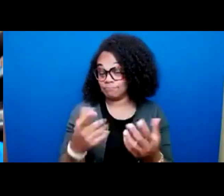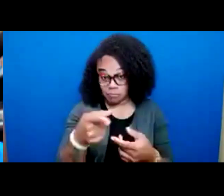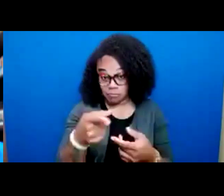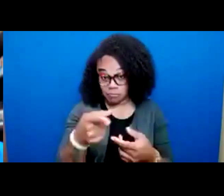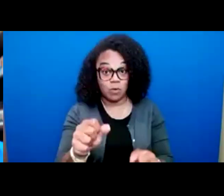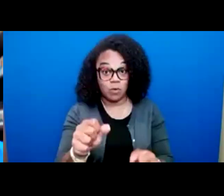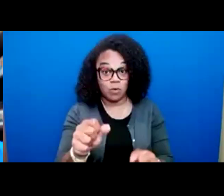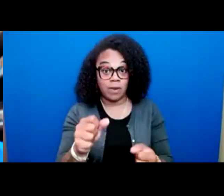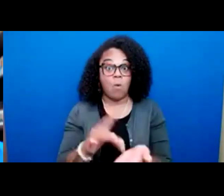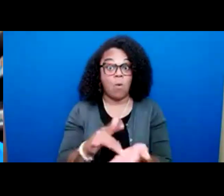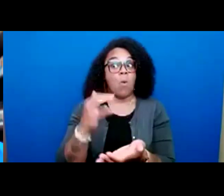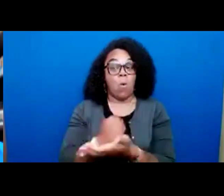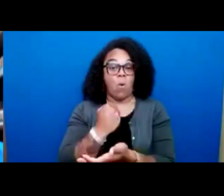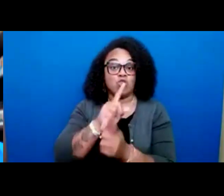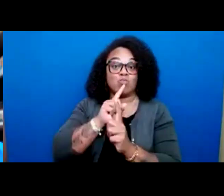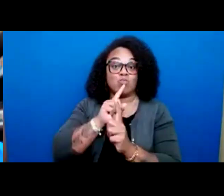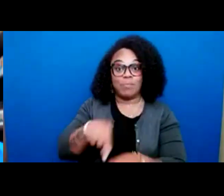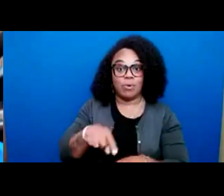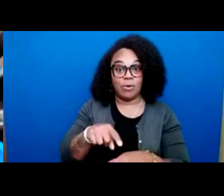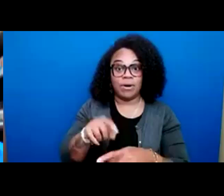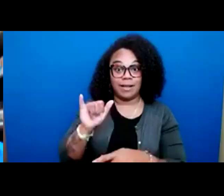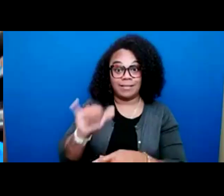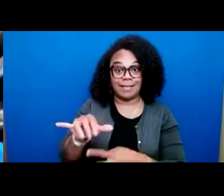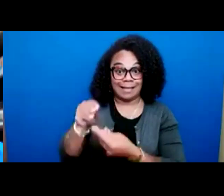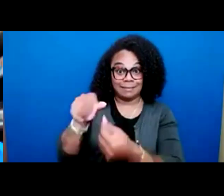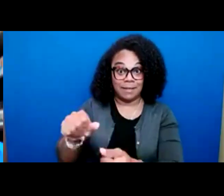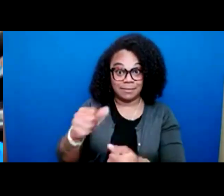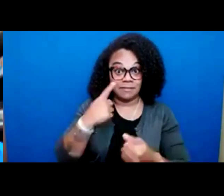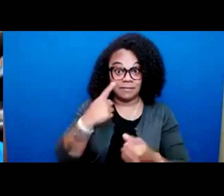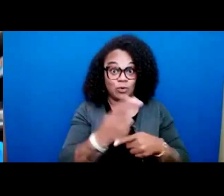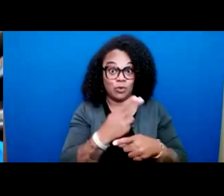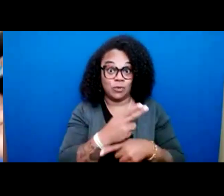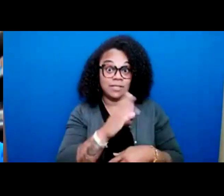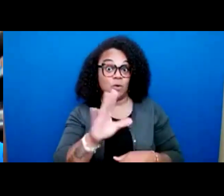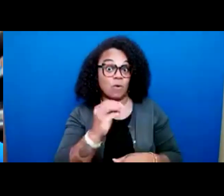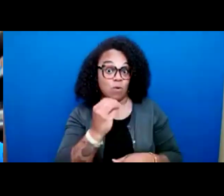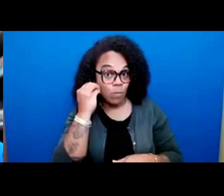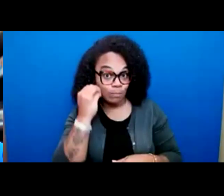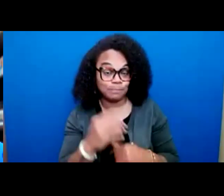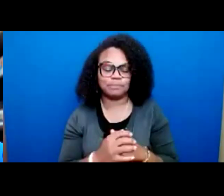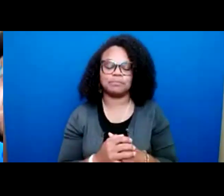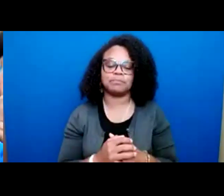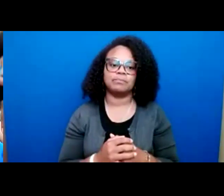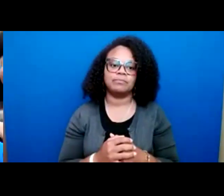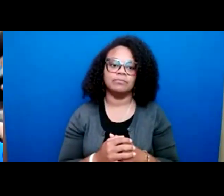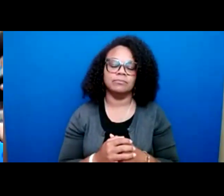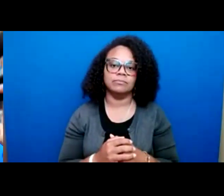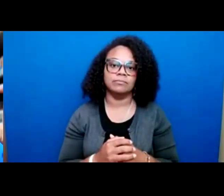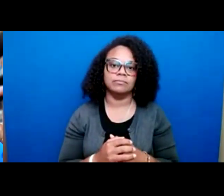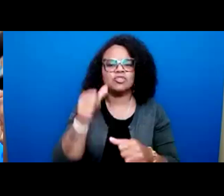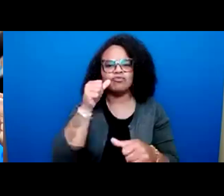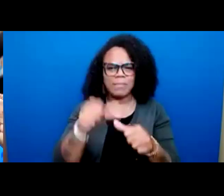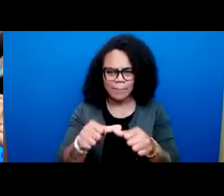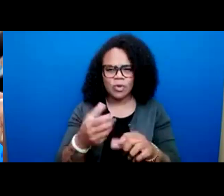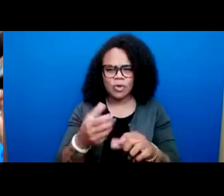of reporting the expenses for the usage of your living space. So remember how we had variables